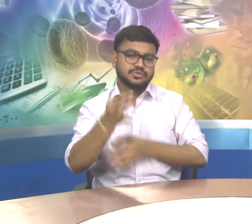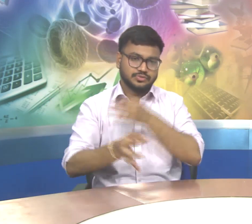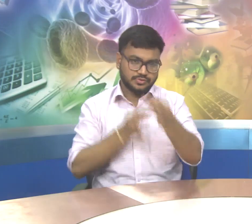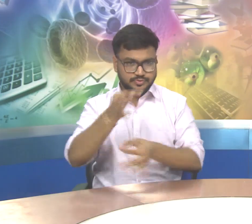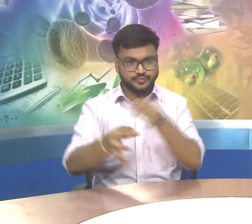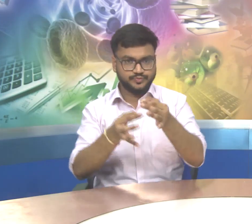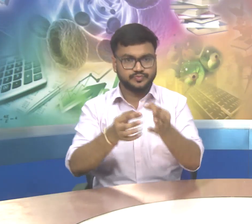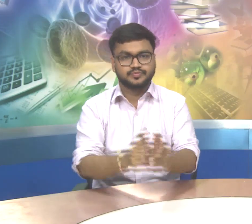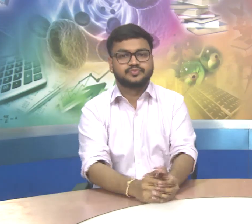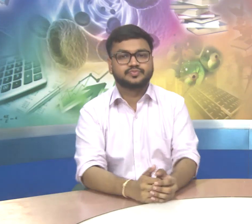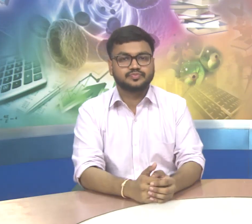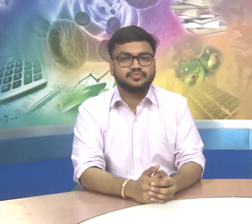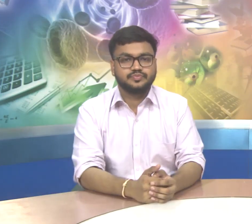fire.